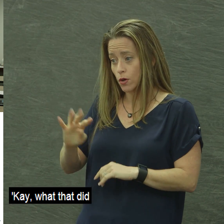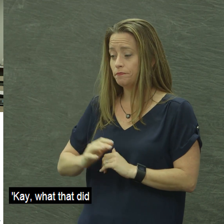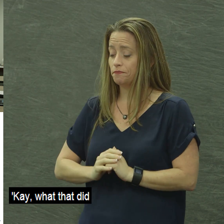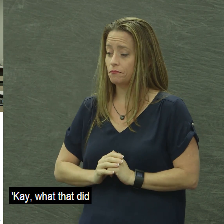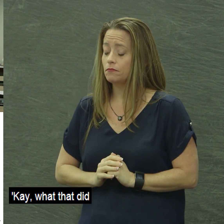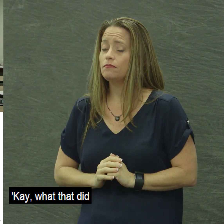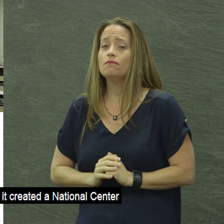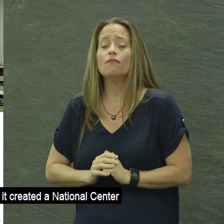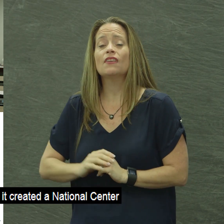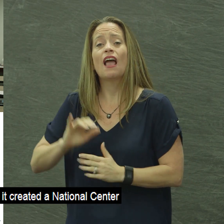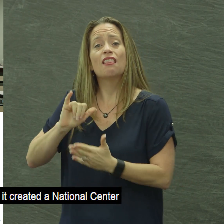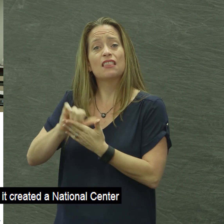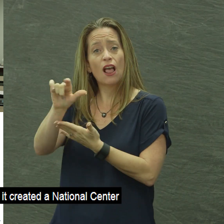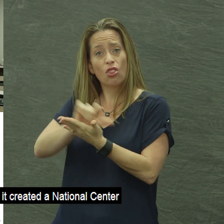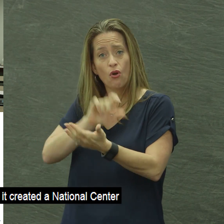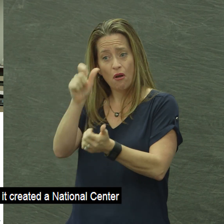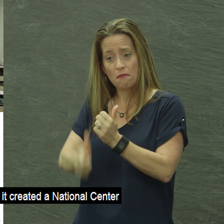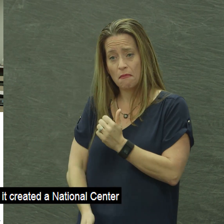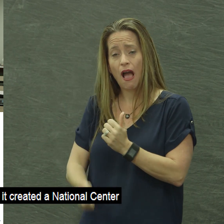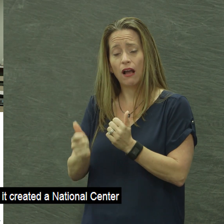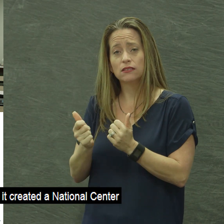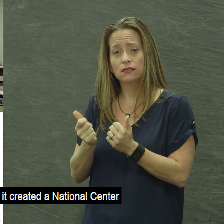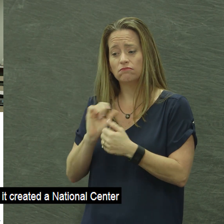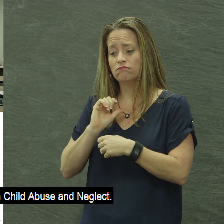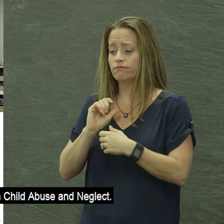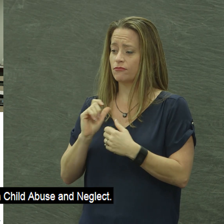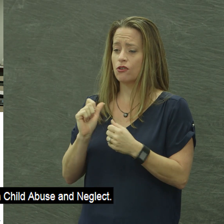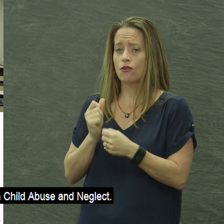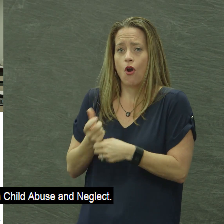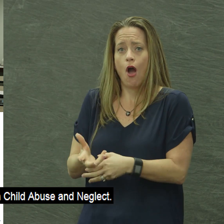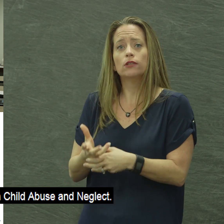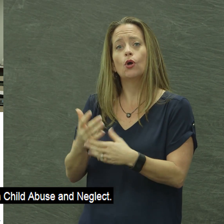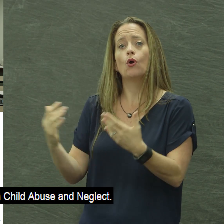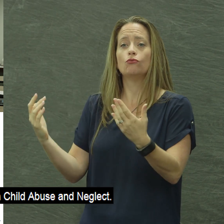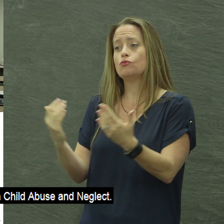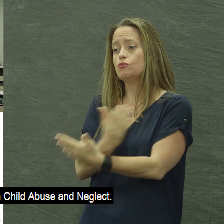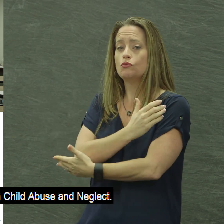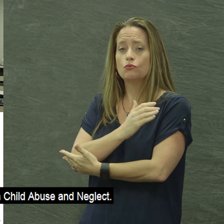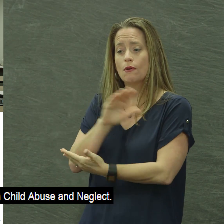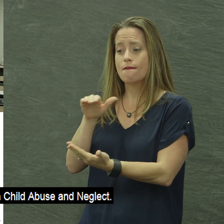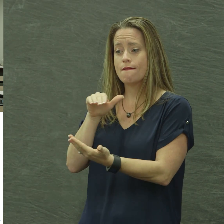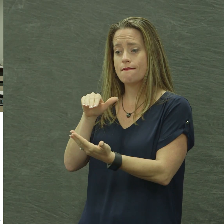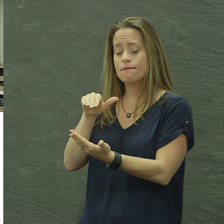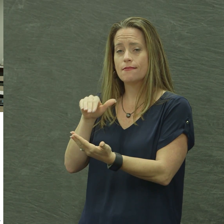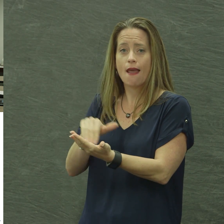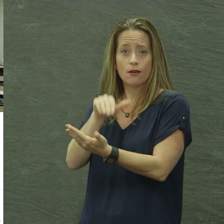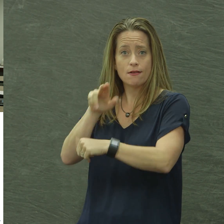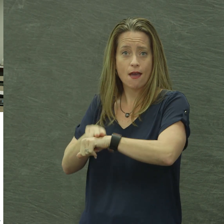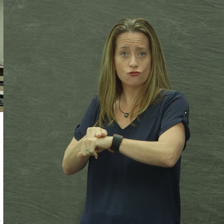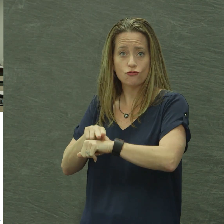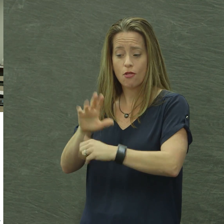Okay, what that did was it created a national center on child abuse and neglect.